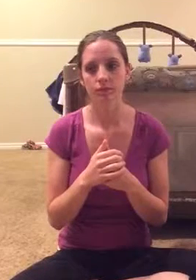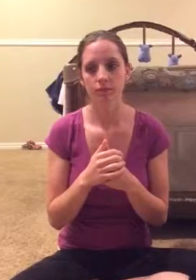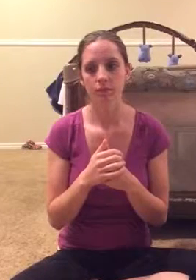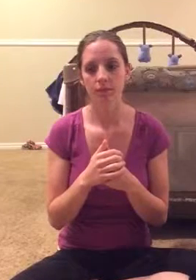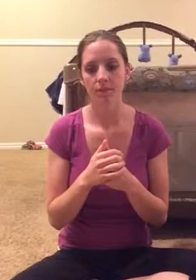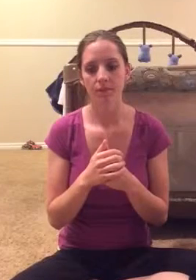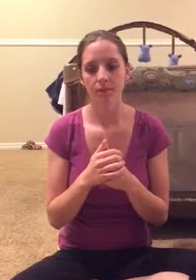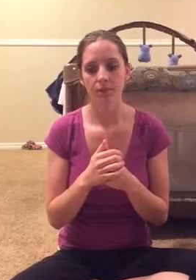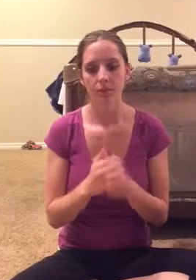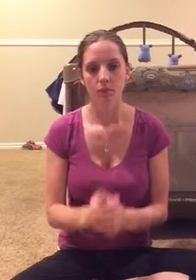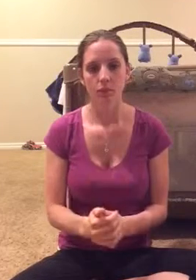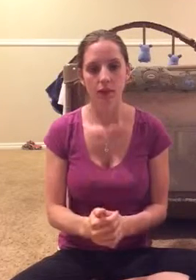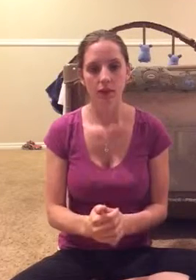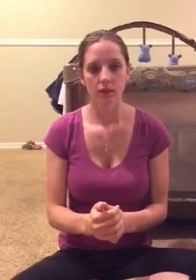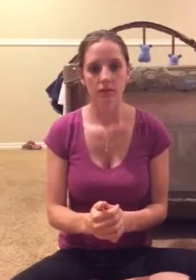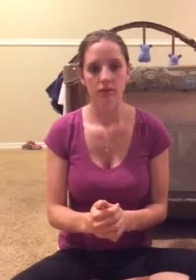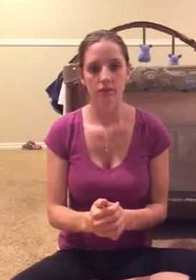Lake, where they later died.